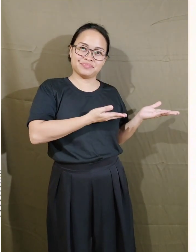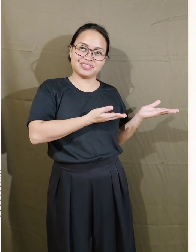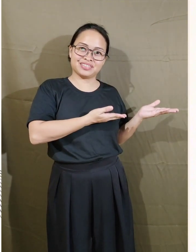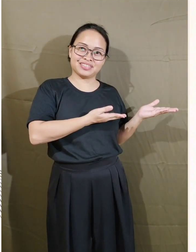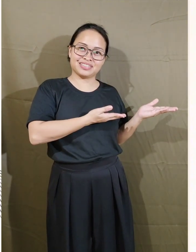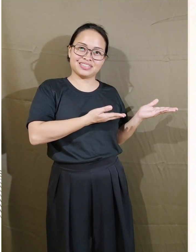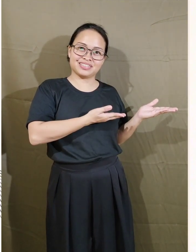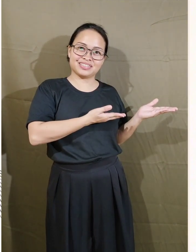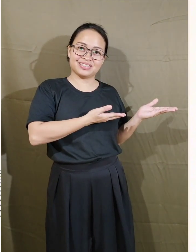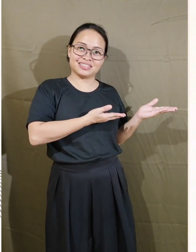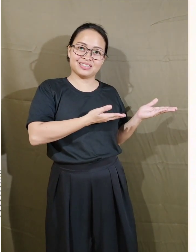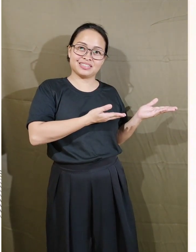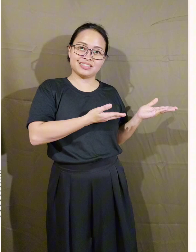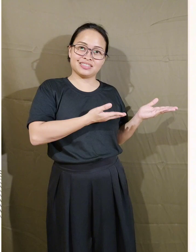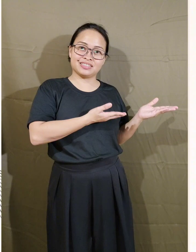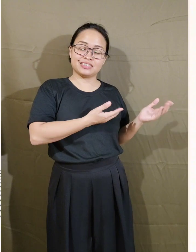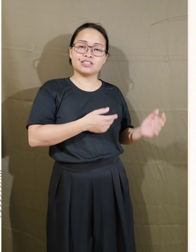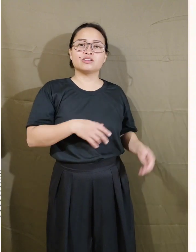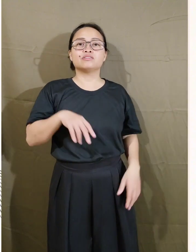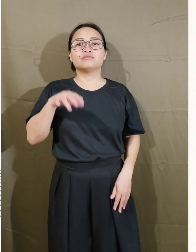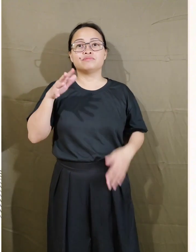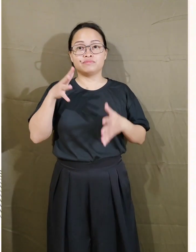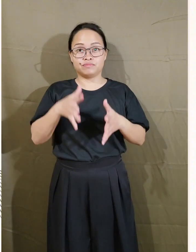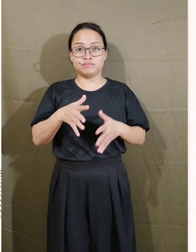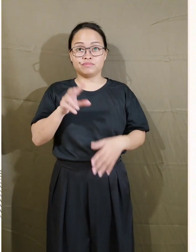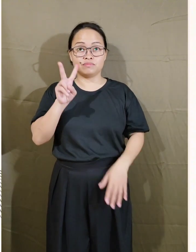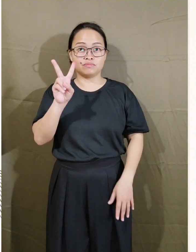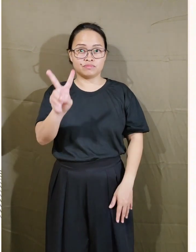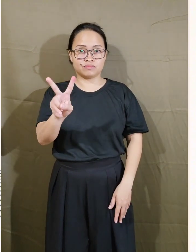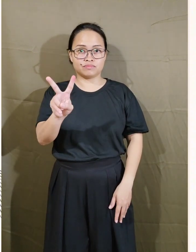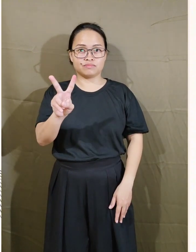Yes, we are left with 2.